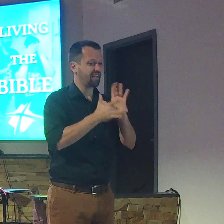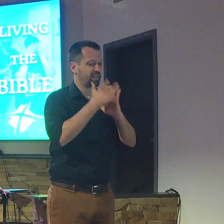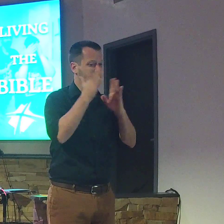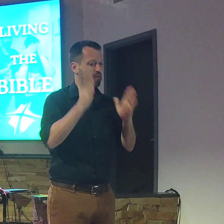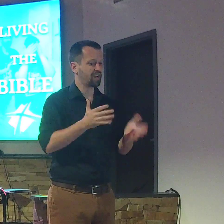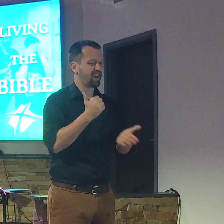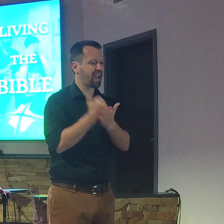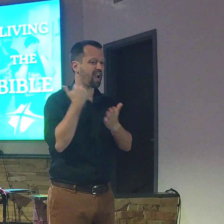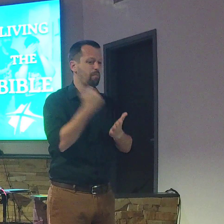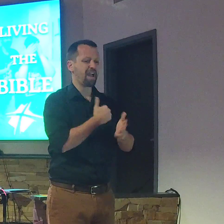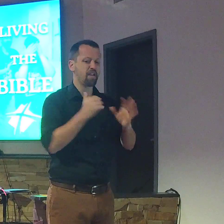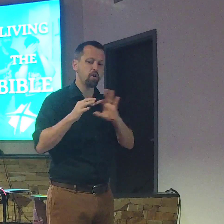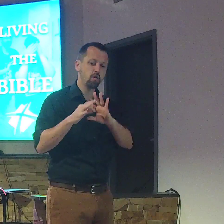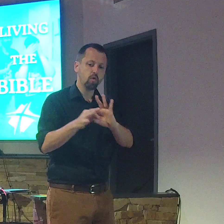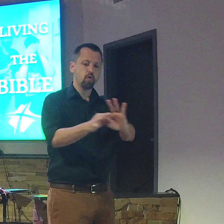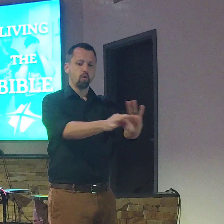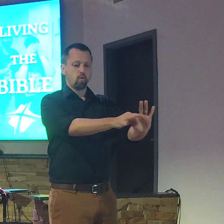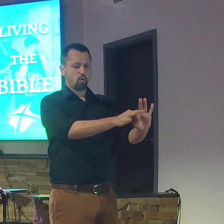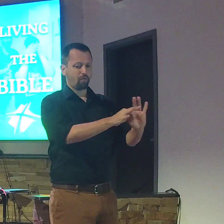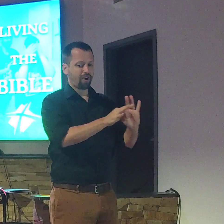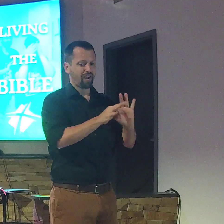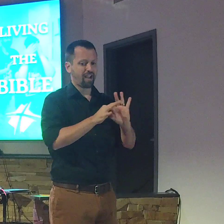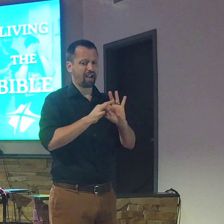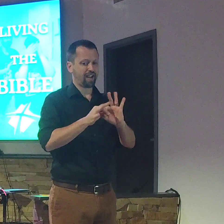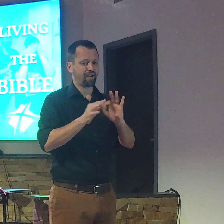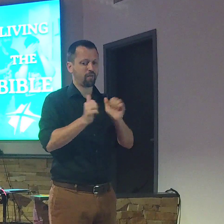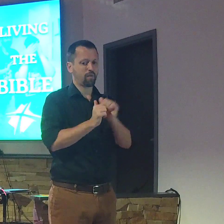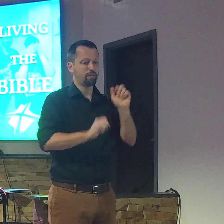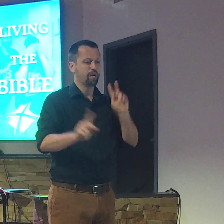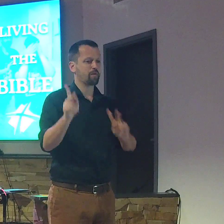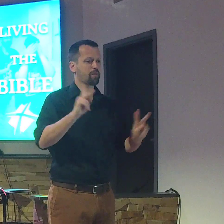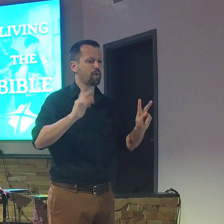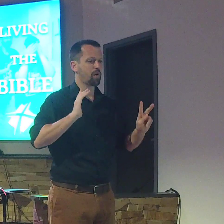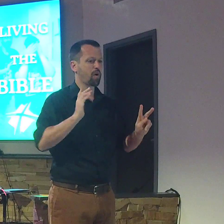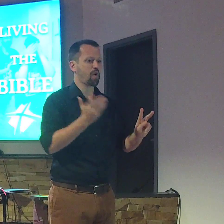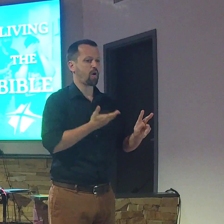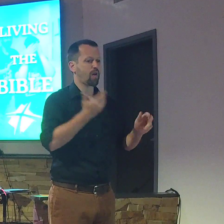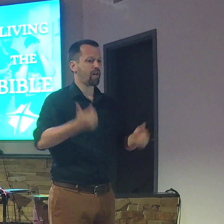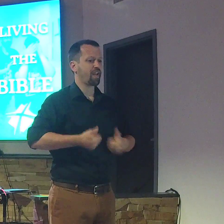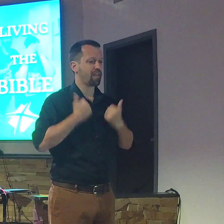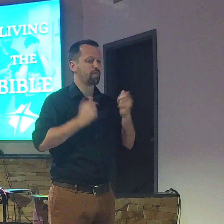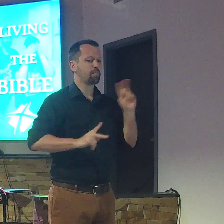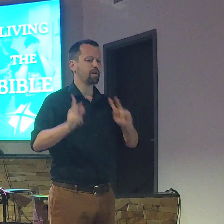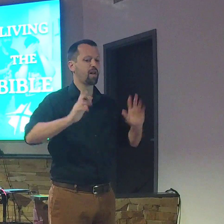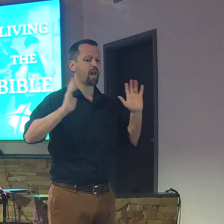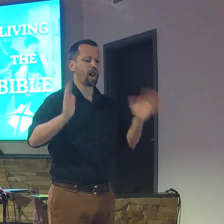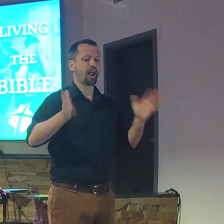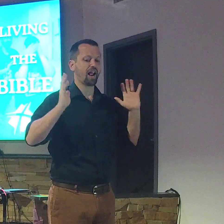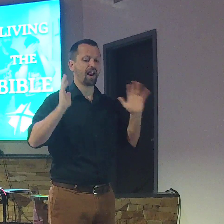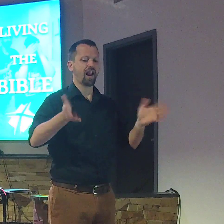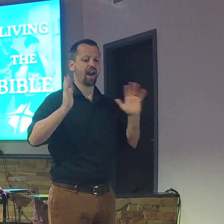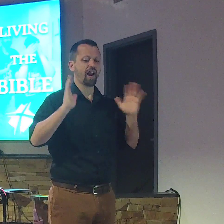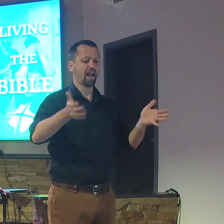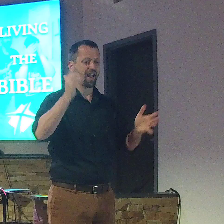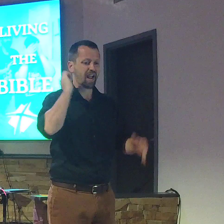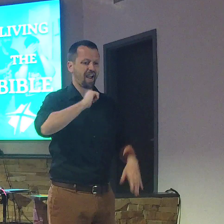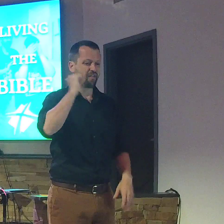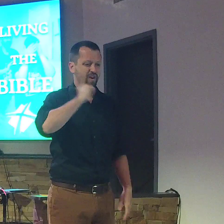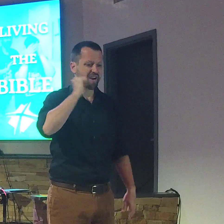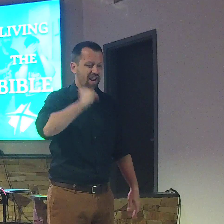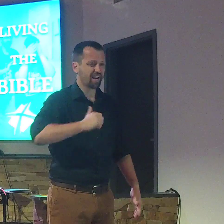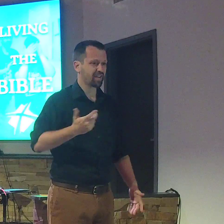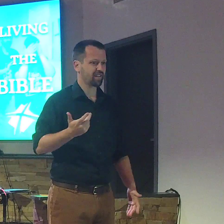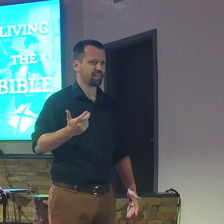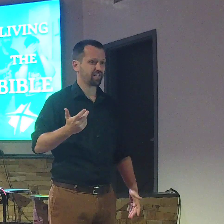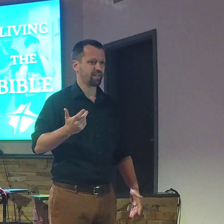maintain unity with those that are in our life, those that we interact with on a regular basis. So